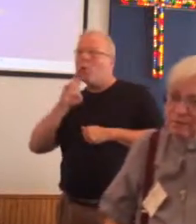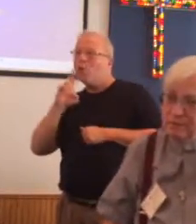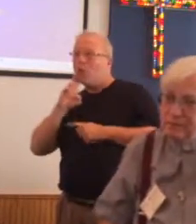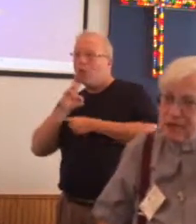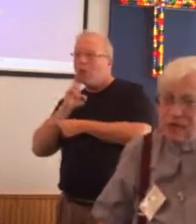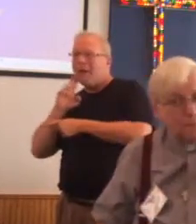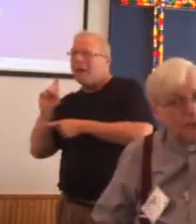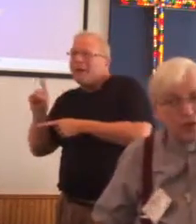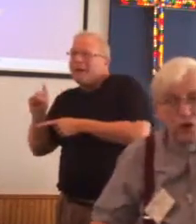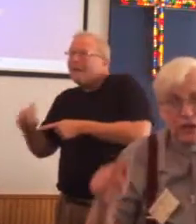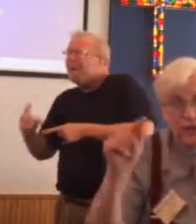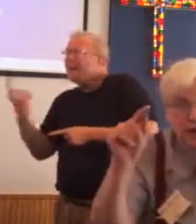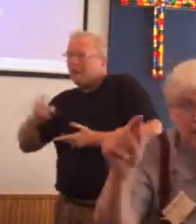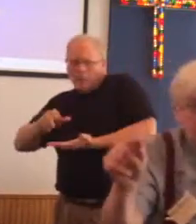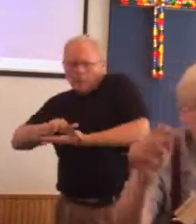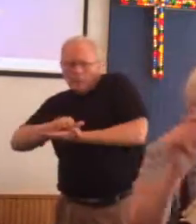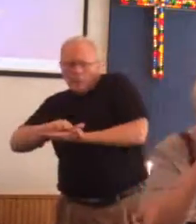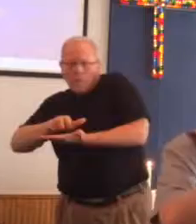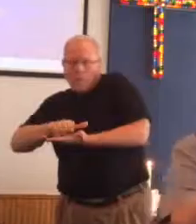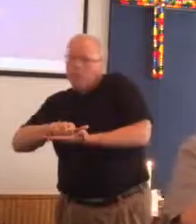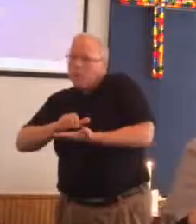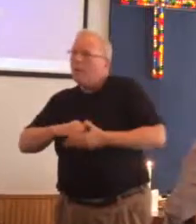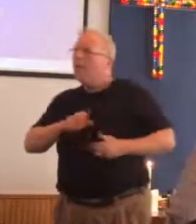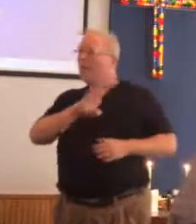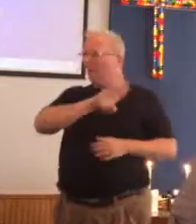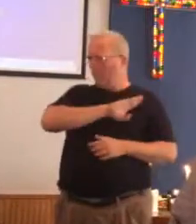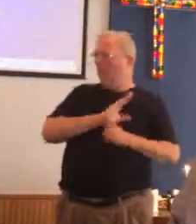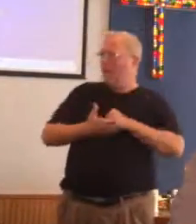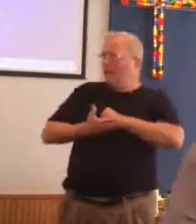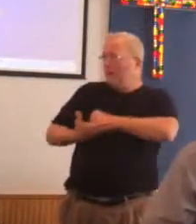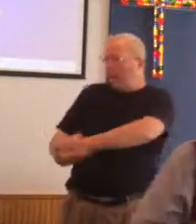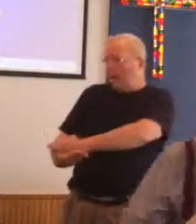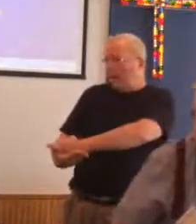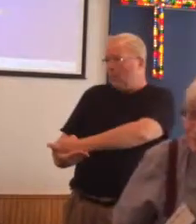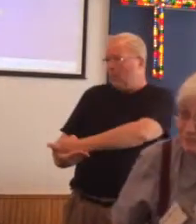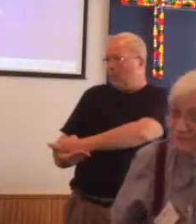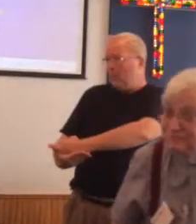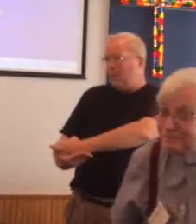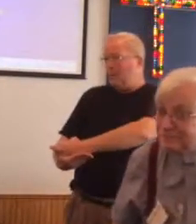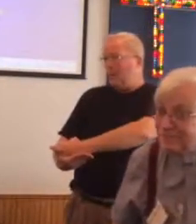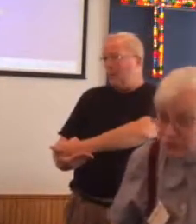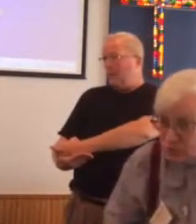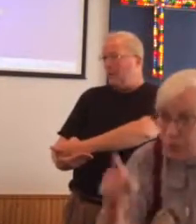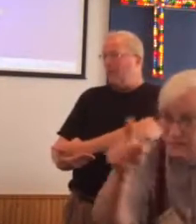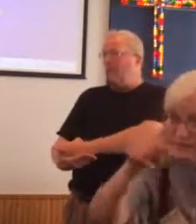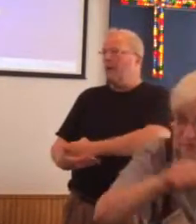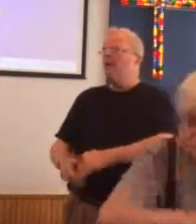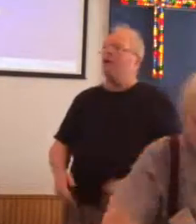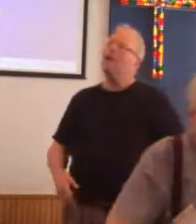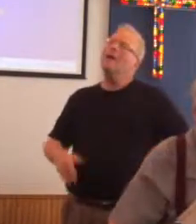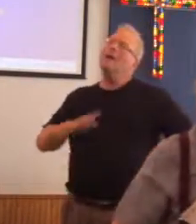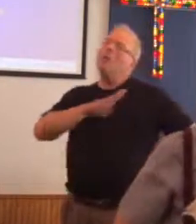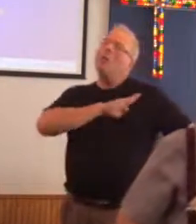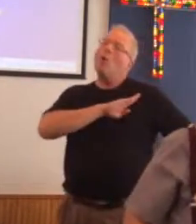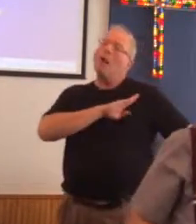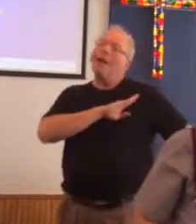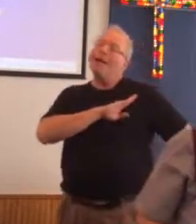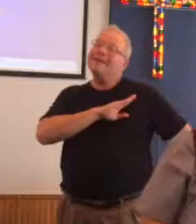them? And make sure you get every bit of grain out of that field. Because it's profit after all.